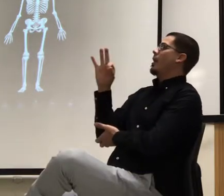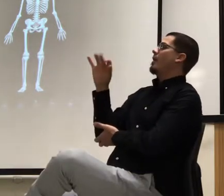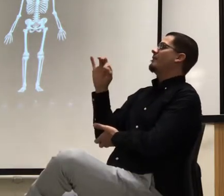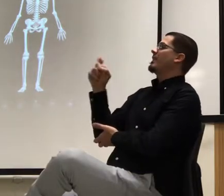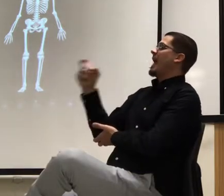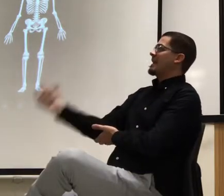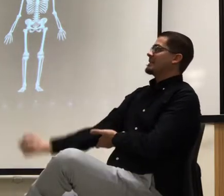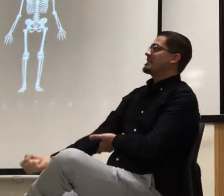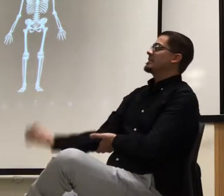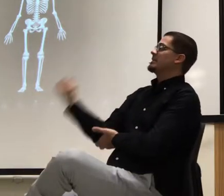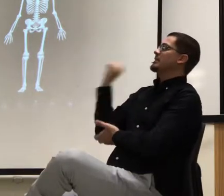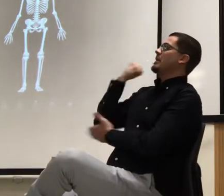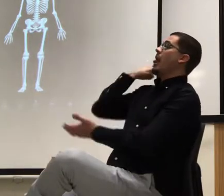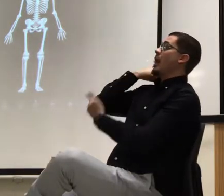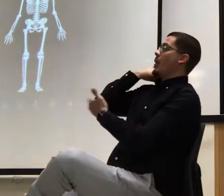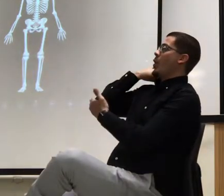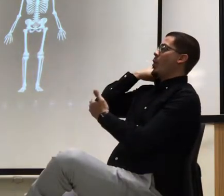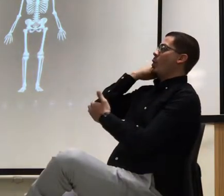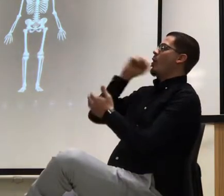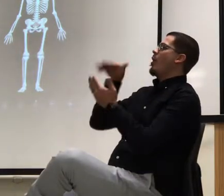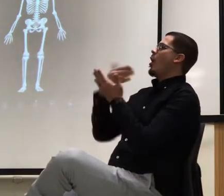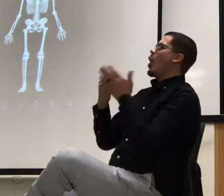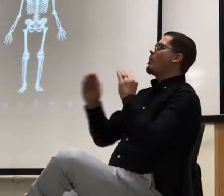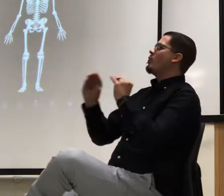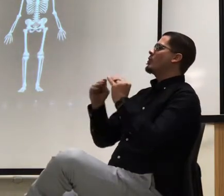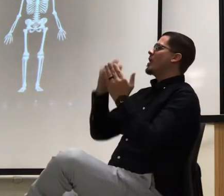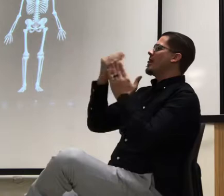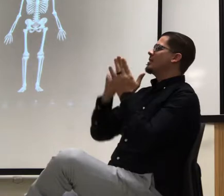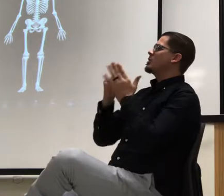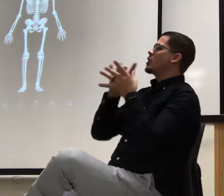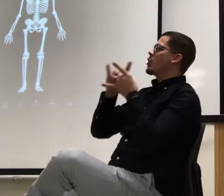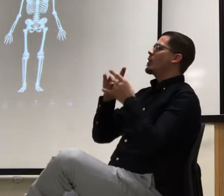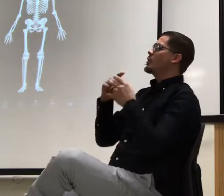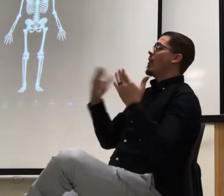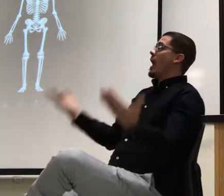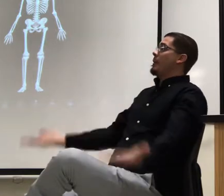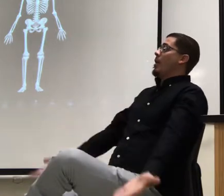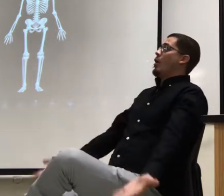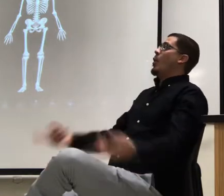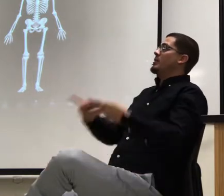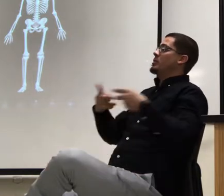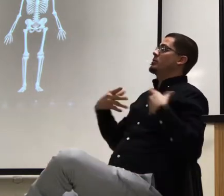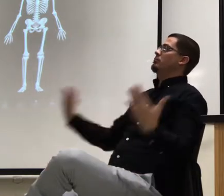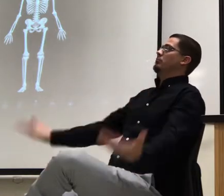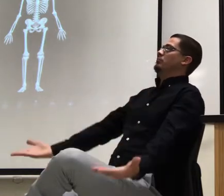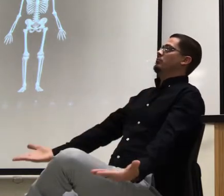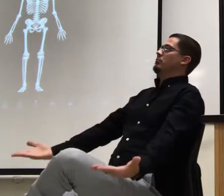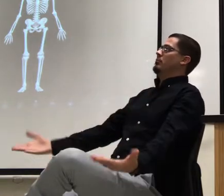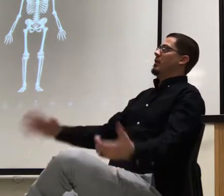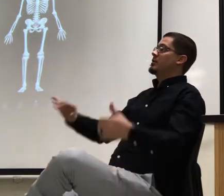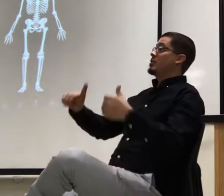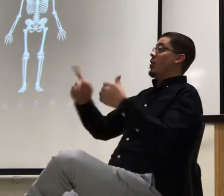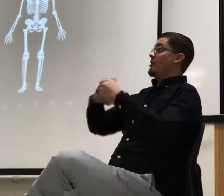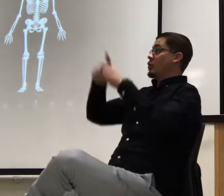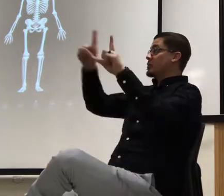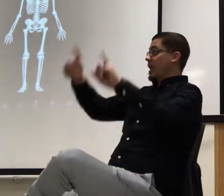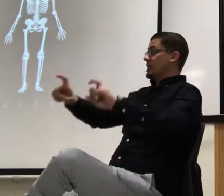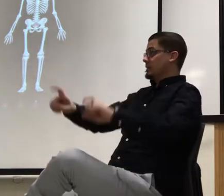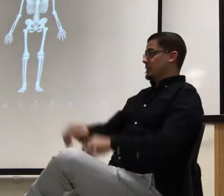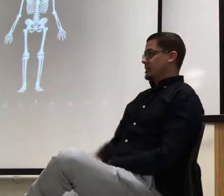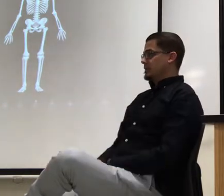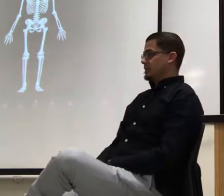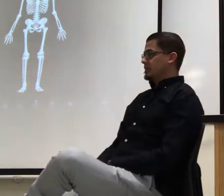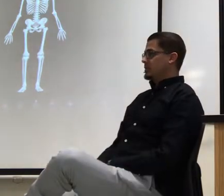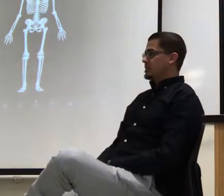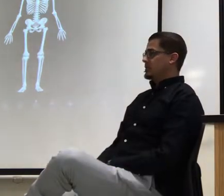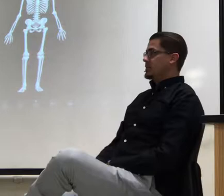And all movements are listed according to the anatomical position, which is your first test. And